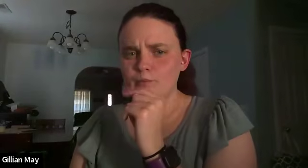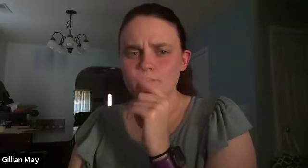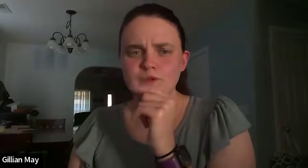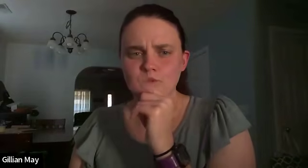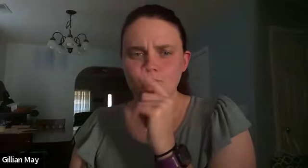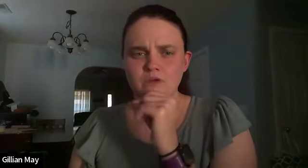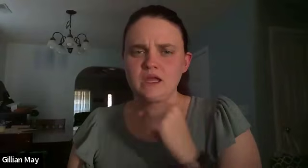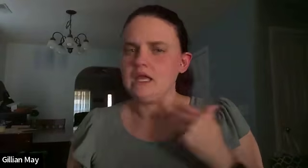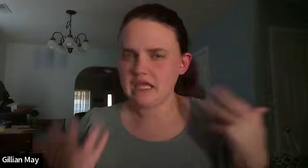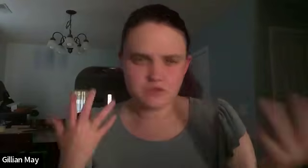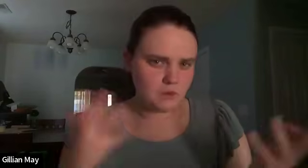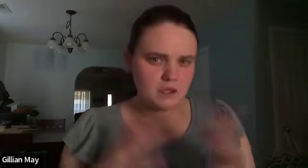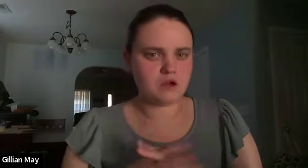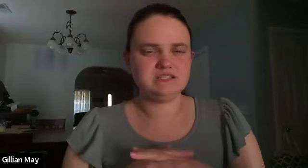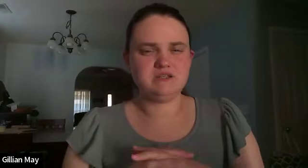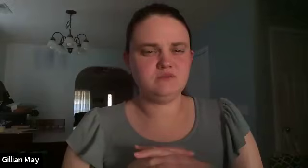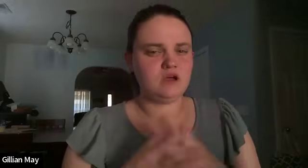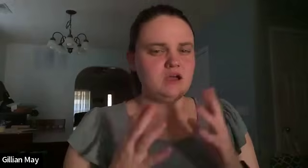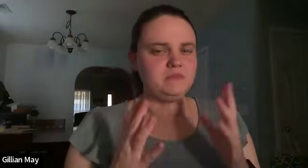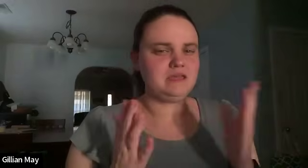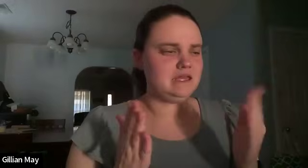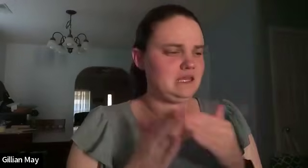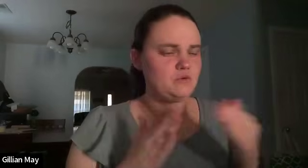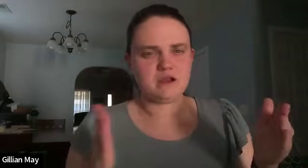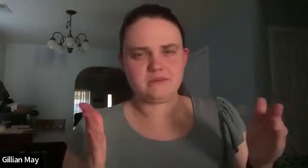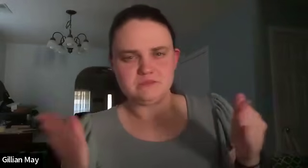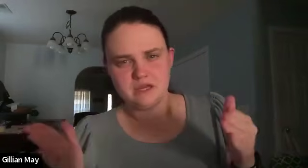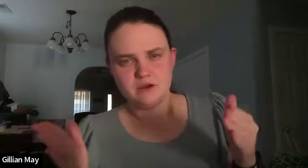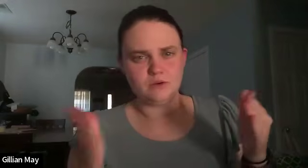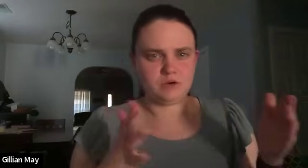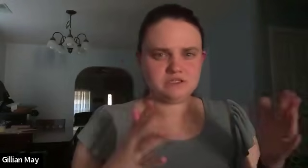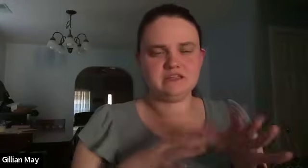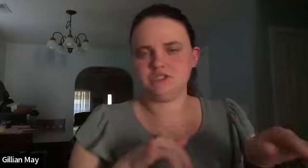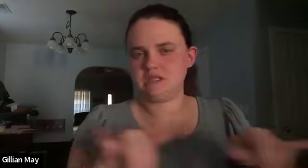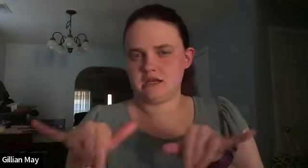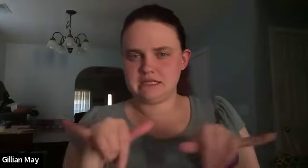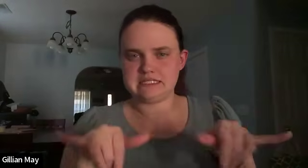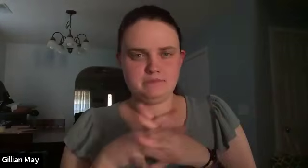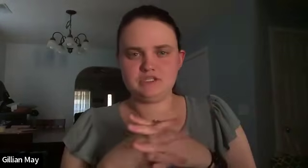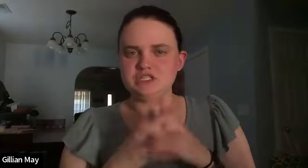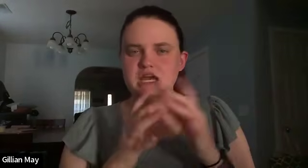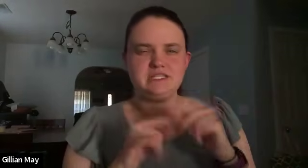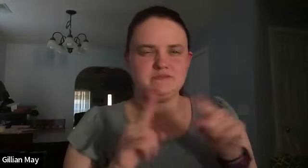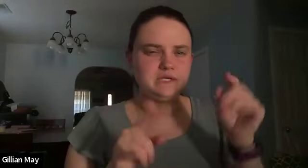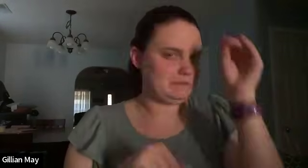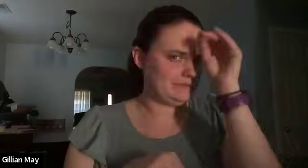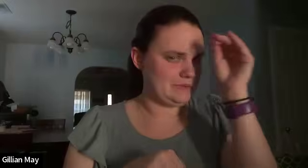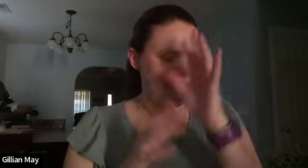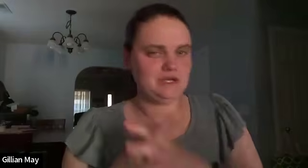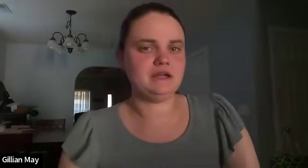Mhm. Either way works. And again, neither one of them is better or worse. They're just kind of the same. It's just kind of a different opinion on